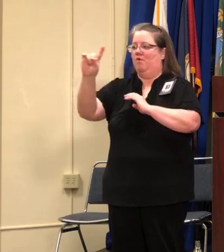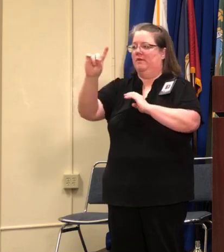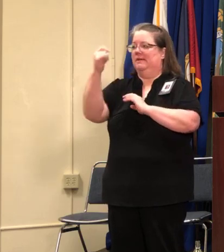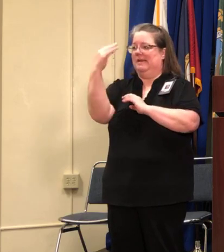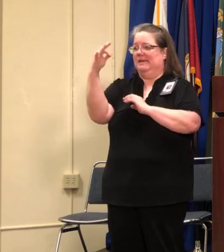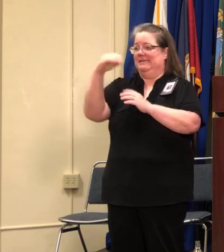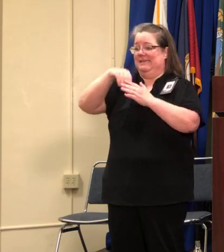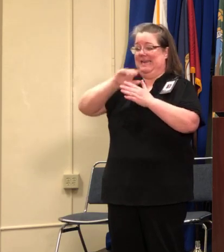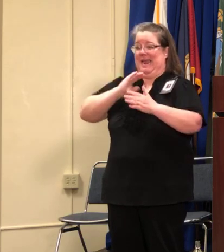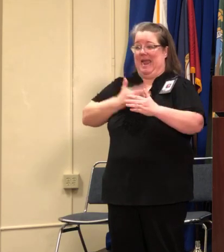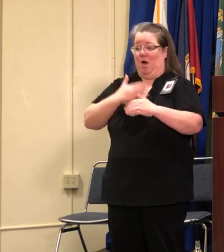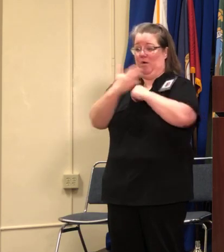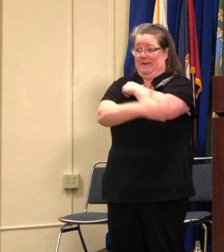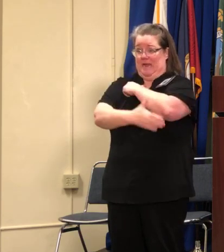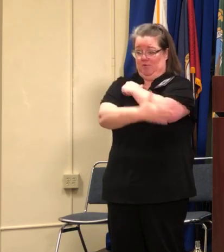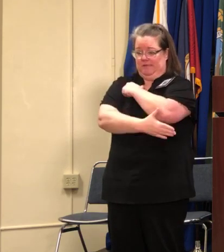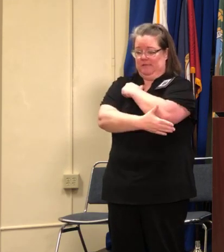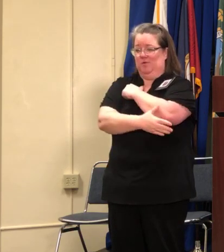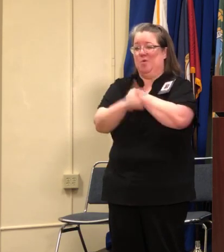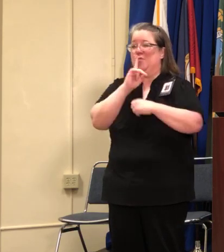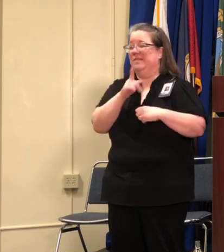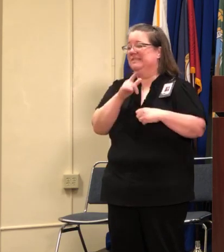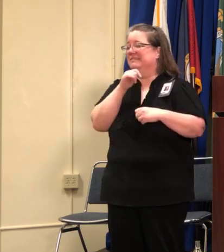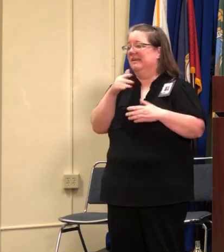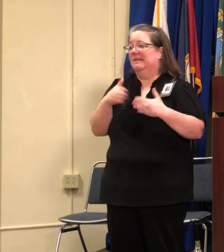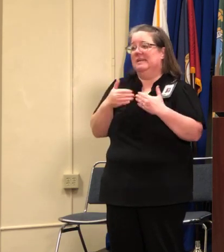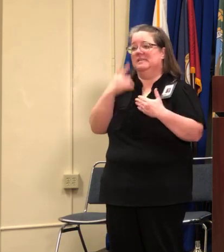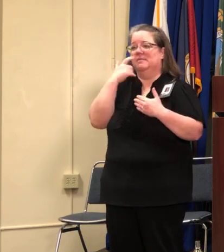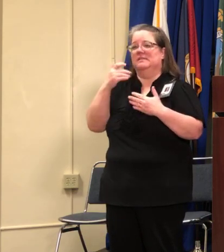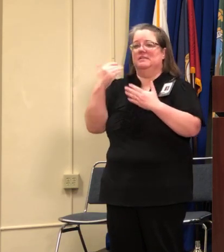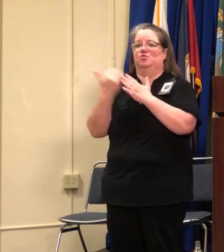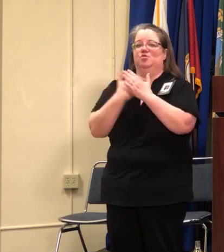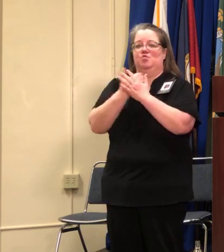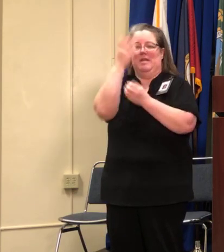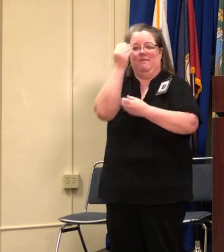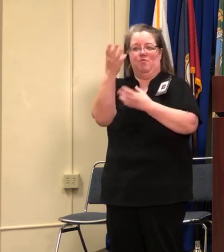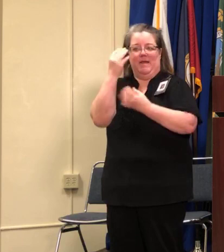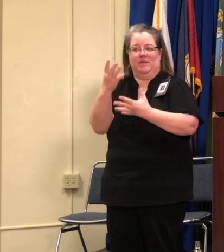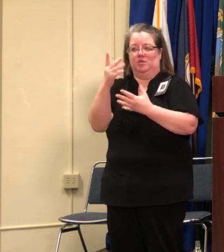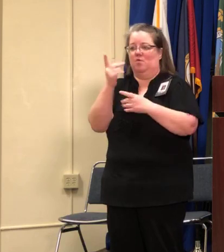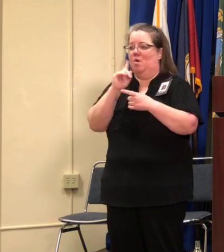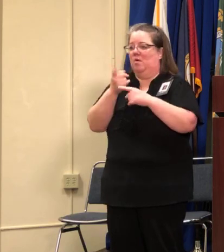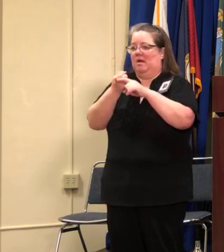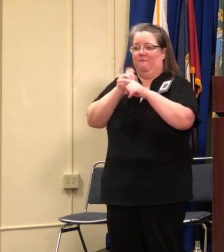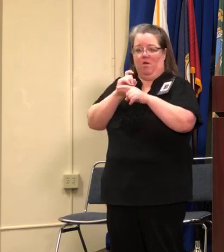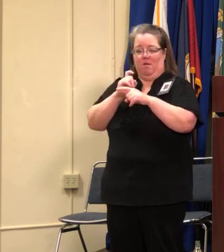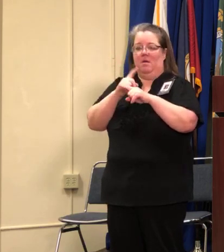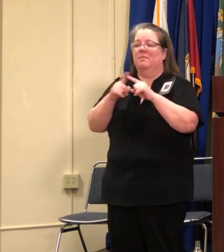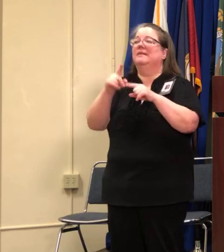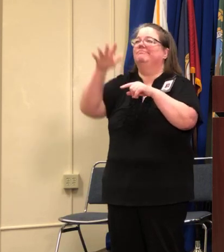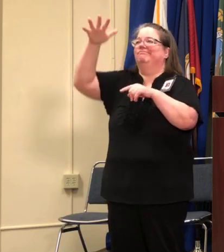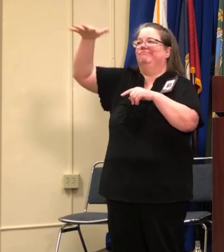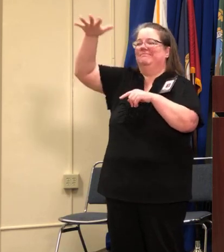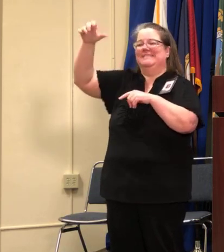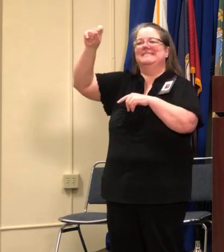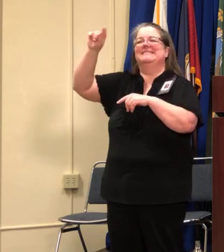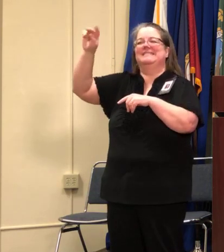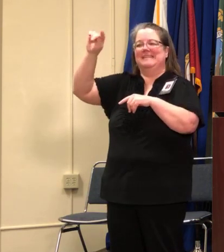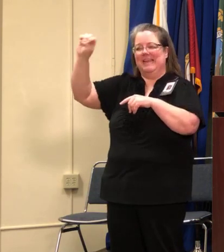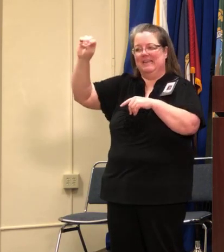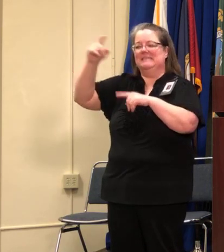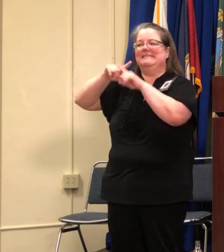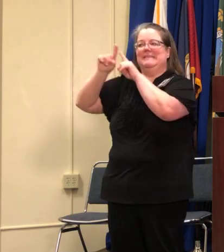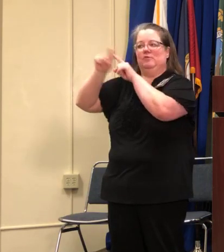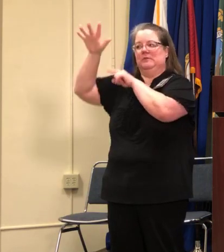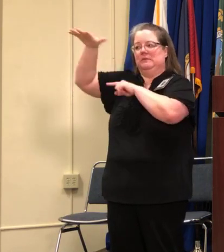not always been easy because these are new data streams for us. There's been changes at the state, but over the last few days,